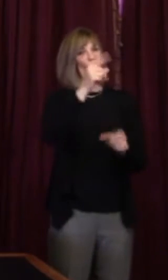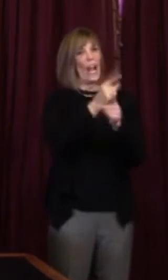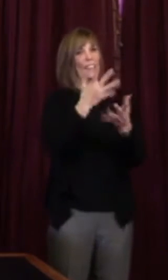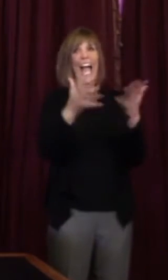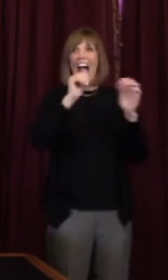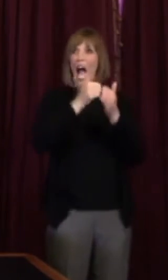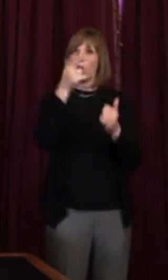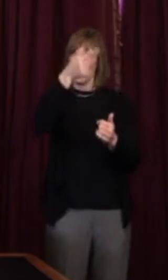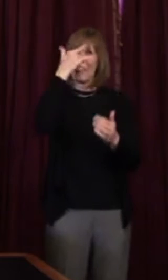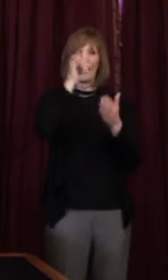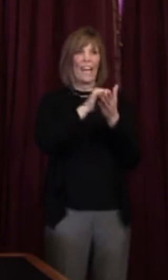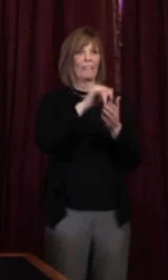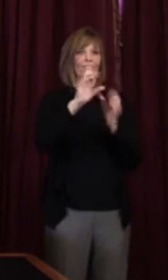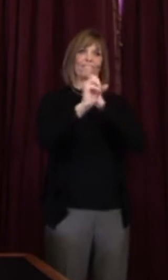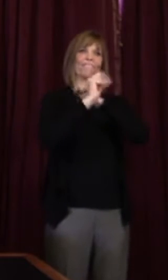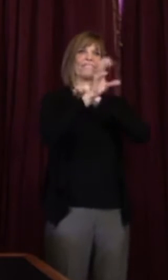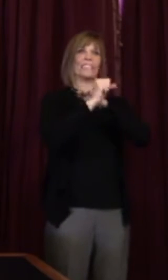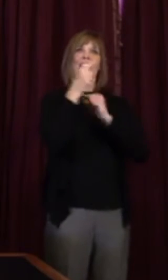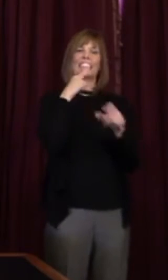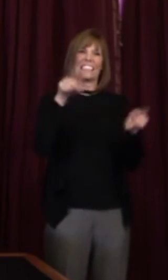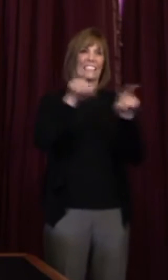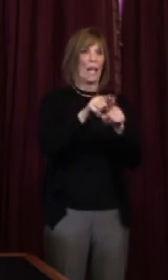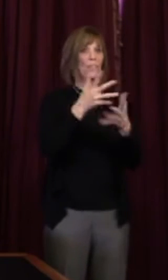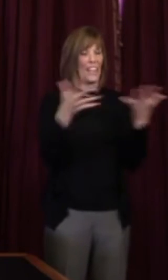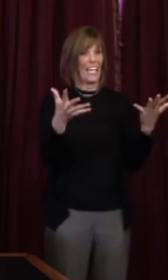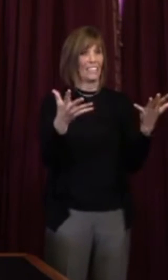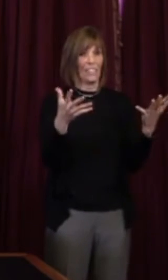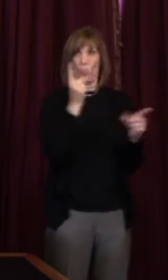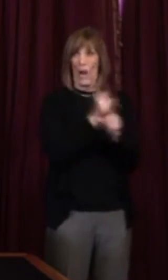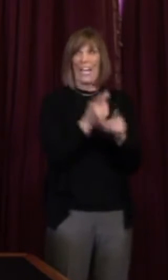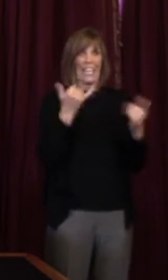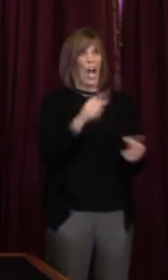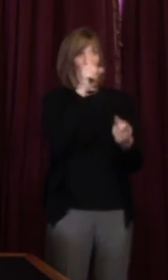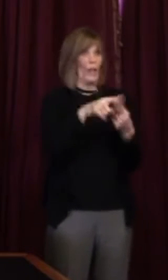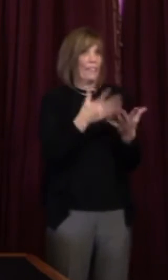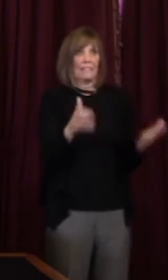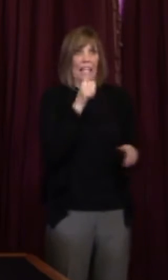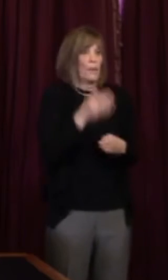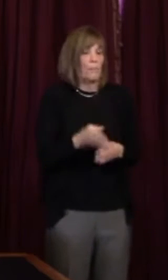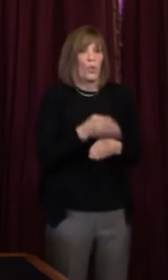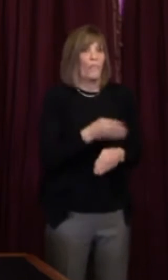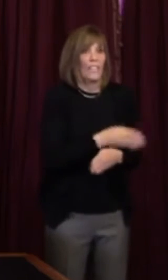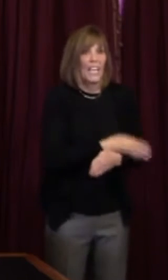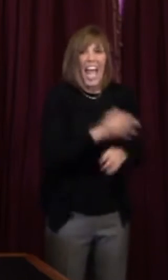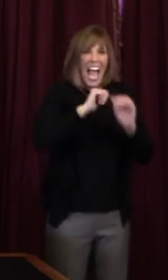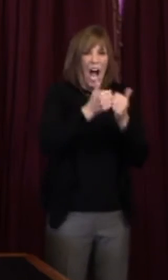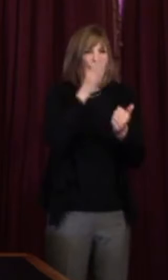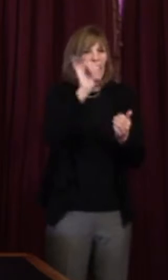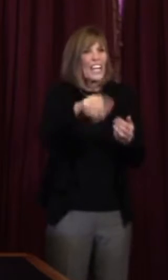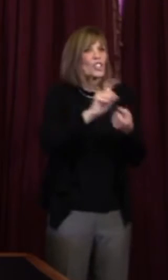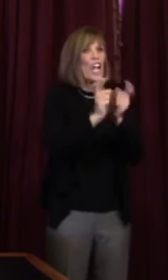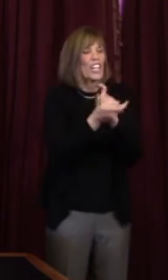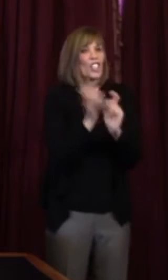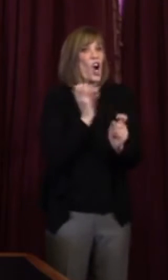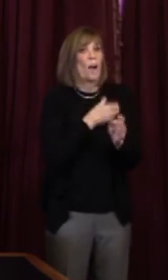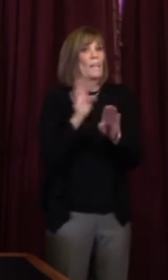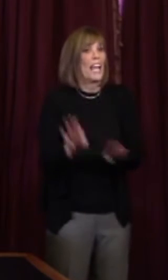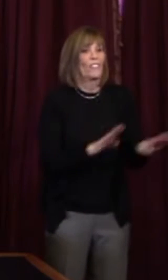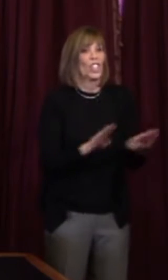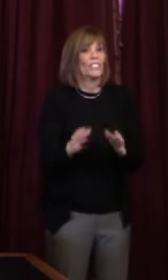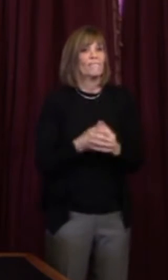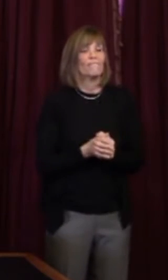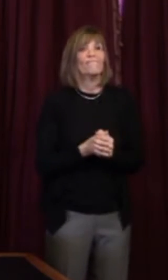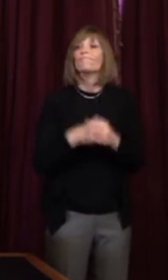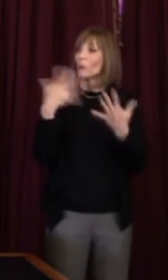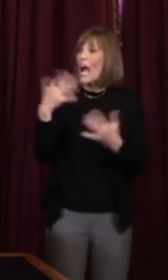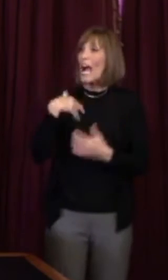awareness campaign saying that same message at this moment when things haven't gotten better going to change any behavior. Yeah. So, Caroline, what I